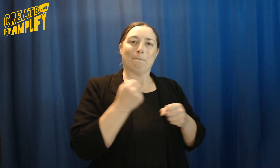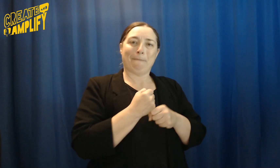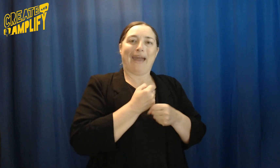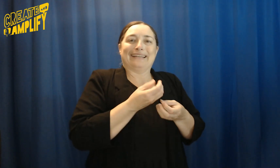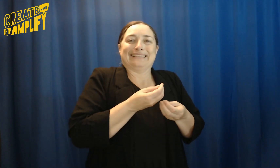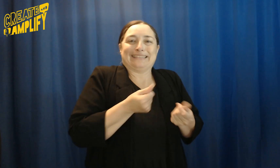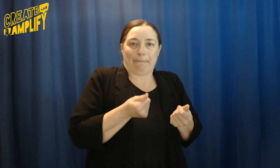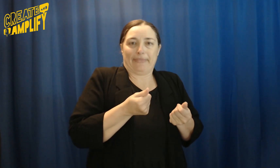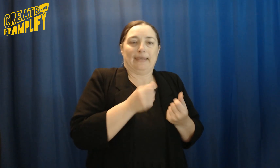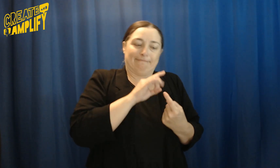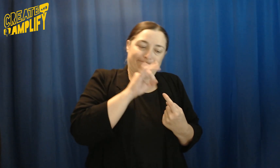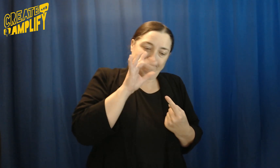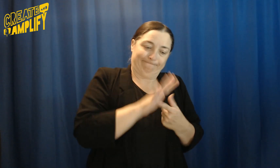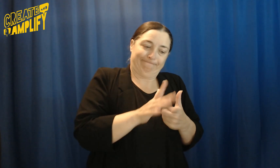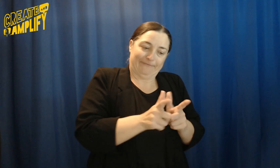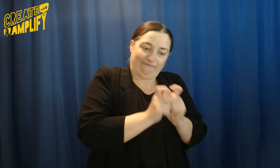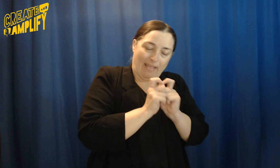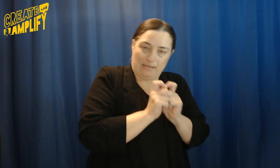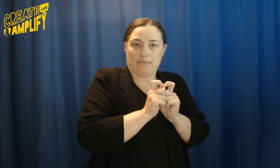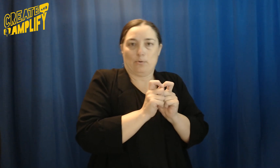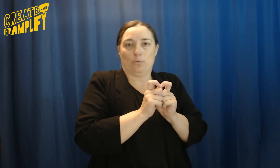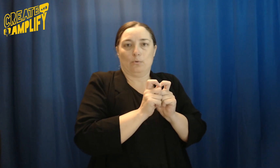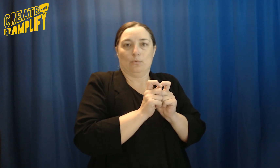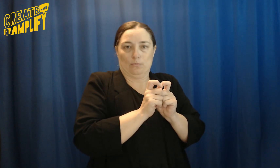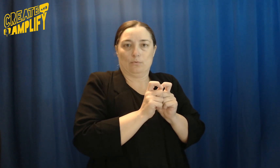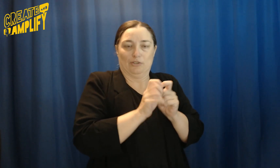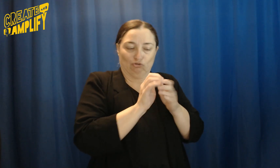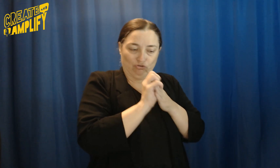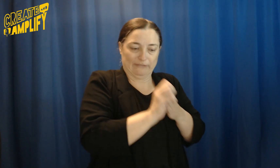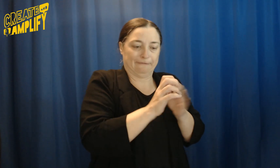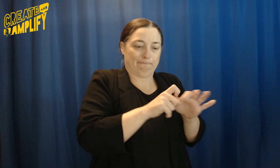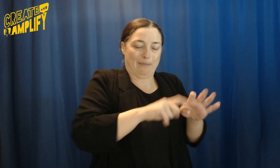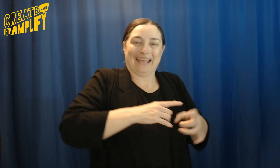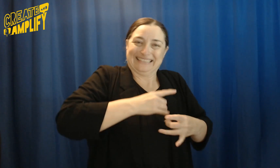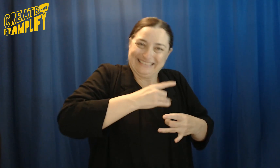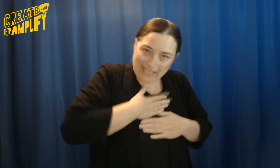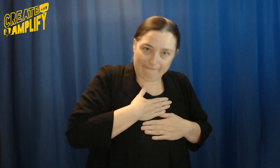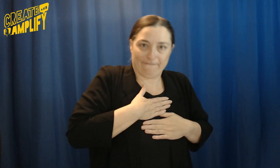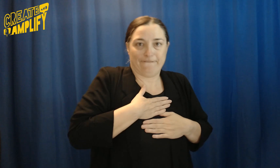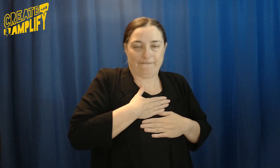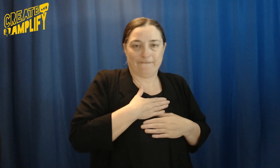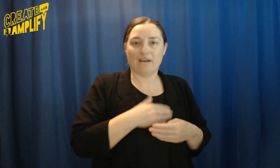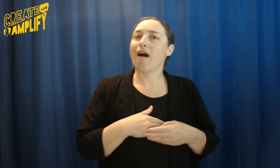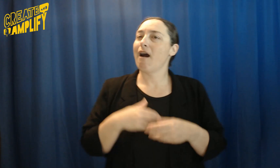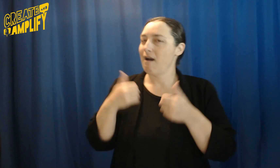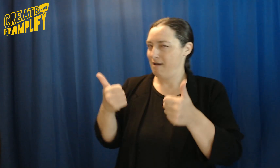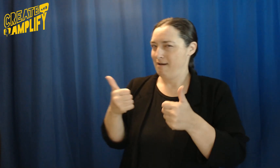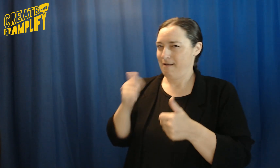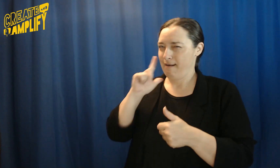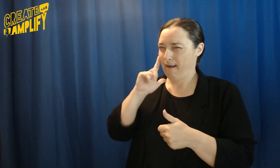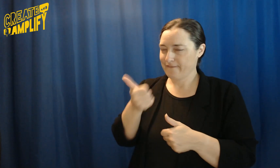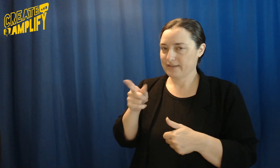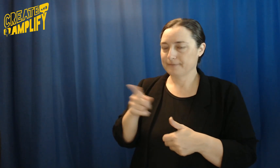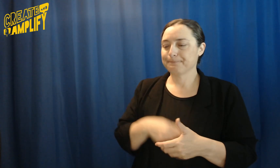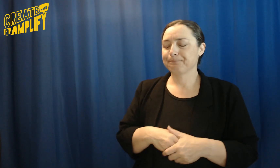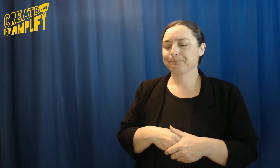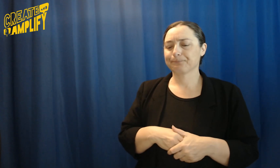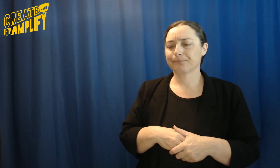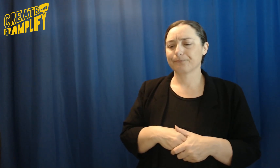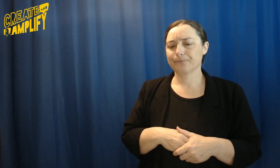by anyone else. It's driven by you and what you believe and what you know. I love that. Was there something that caused you, it might not